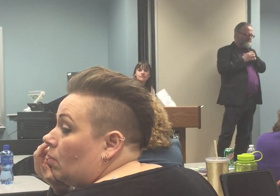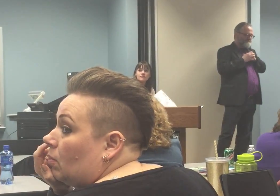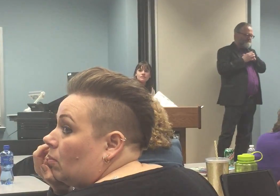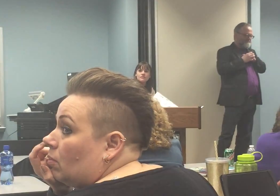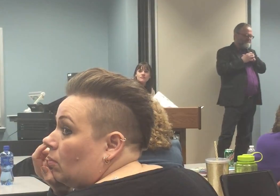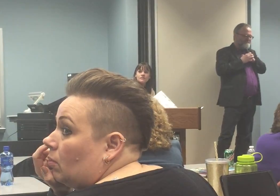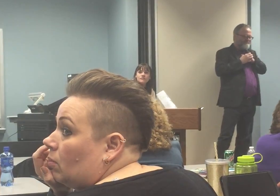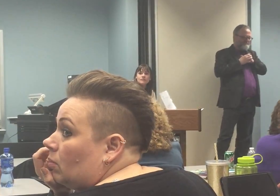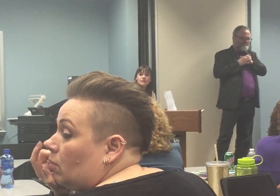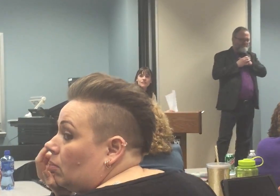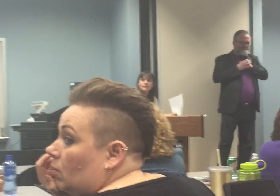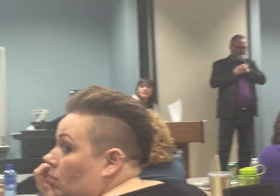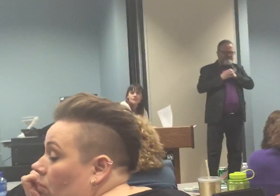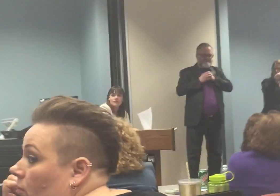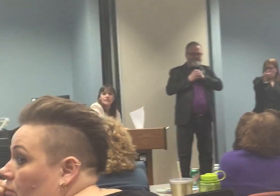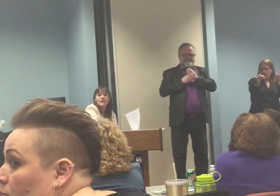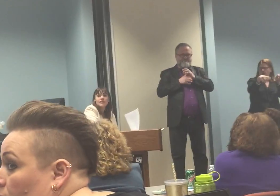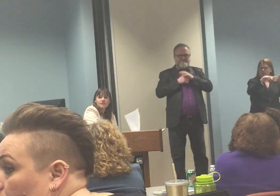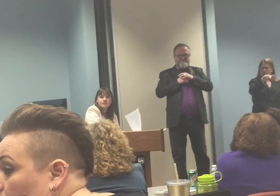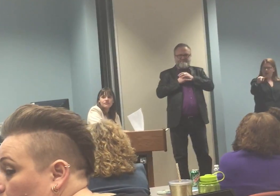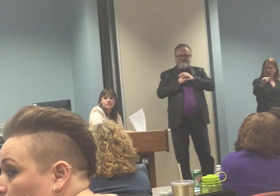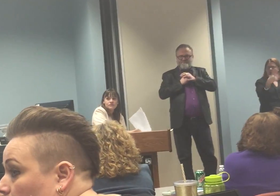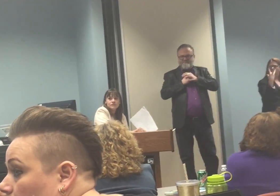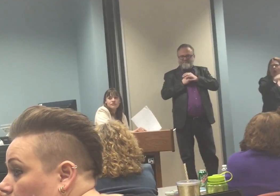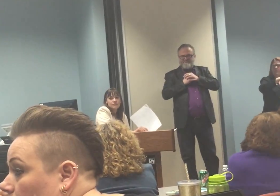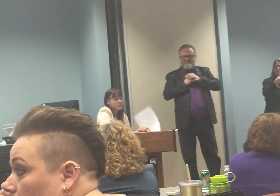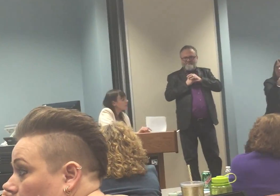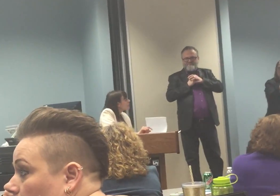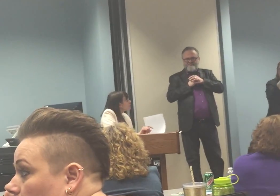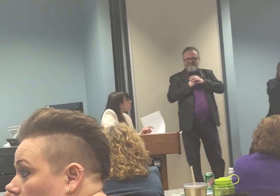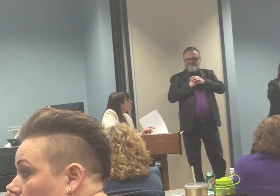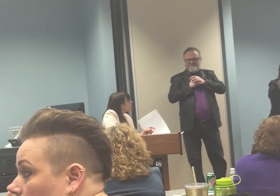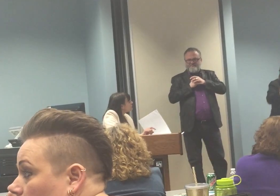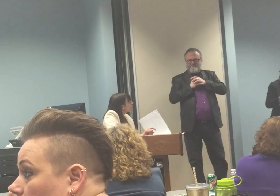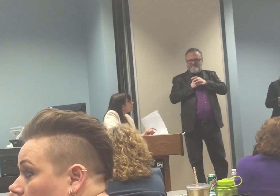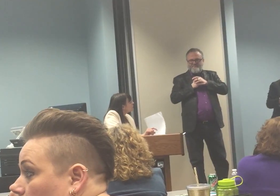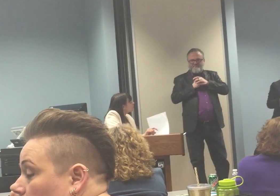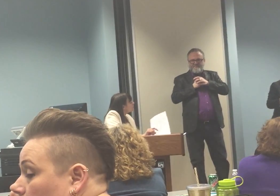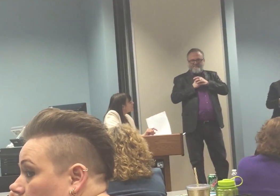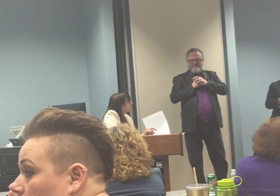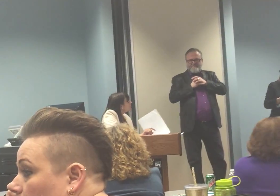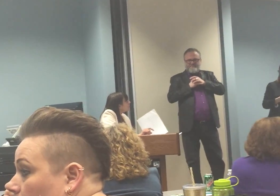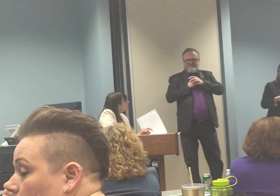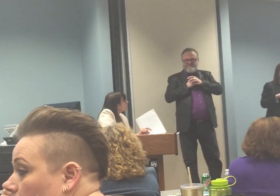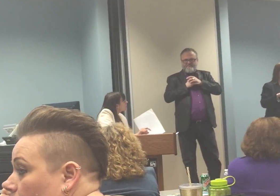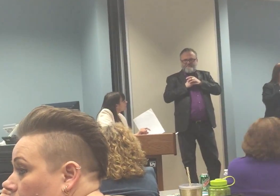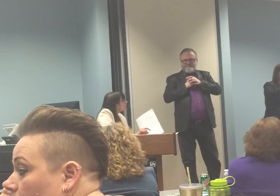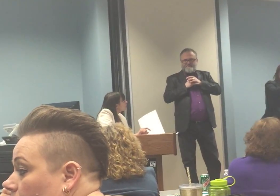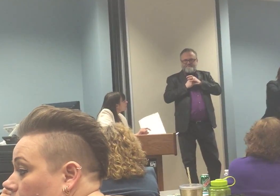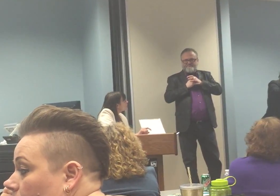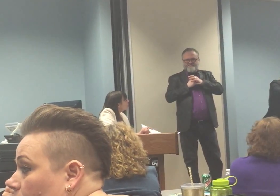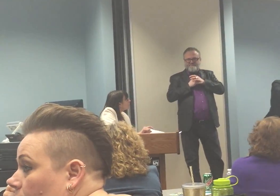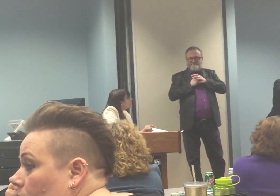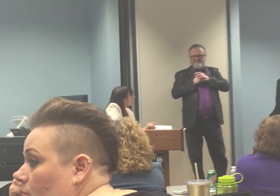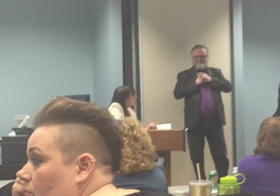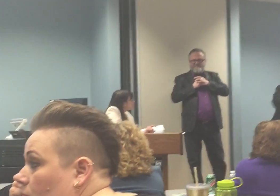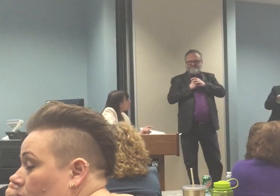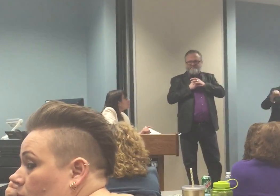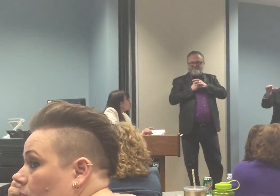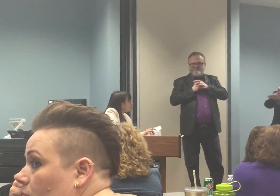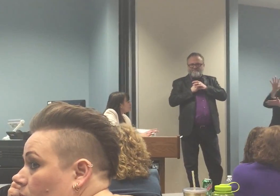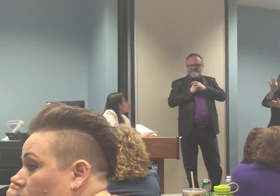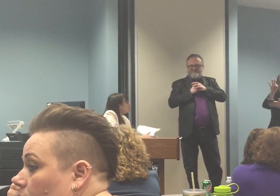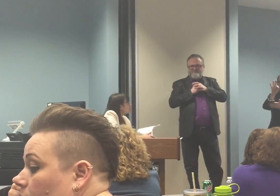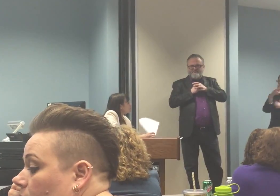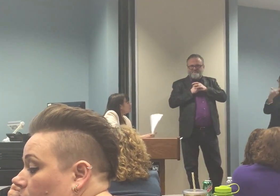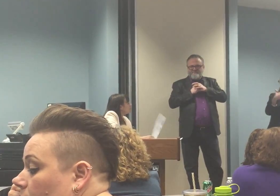by that specific line item within the rules and regulations. It is on page 9 of the